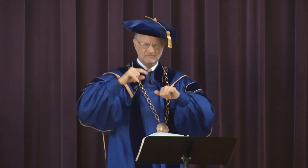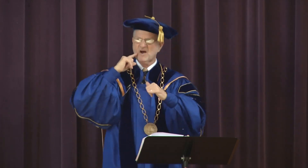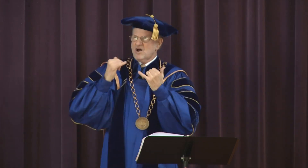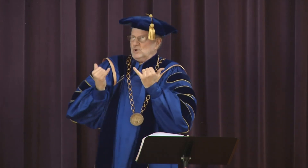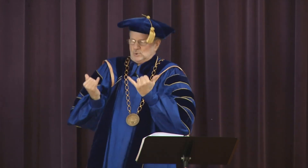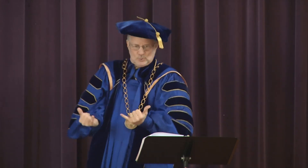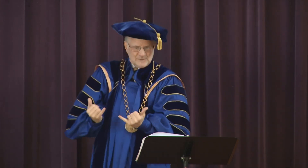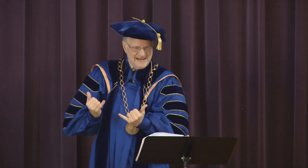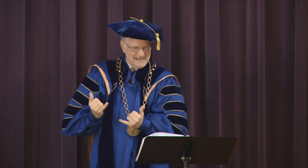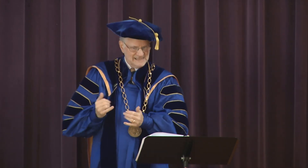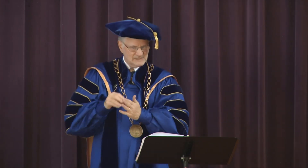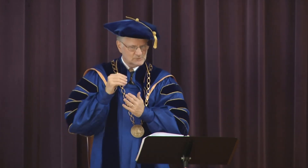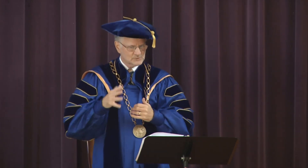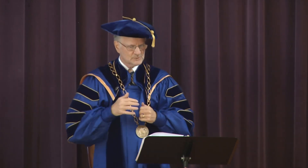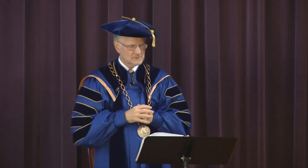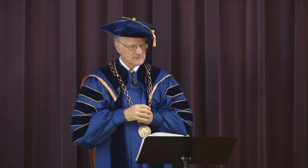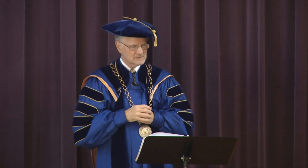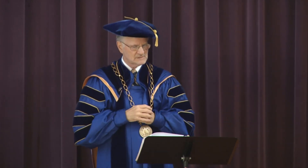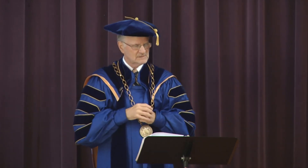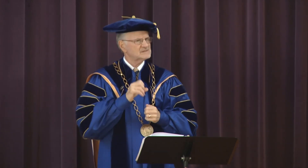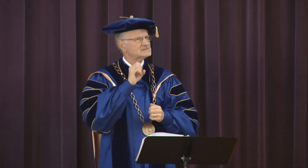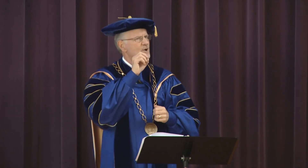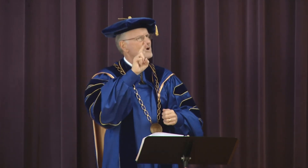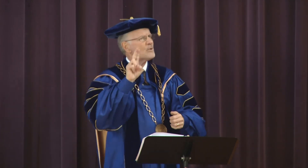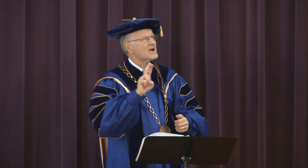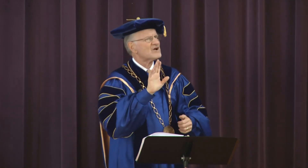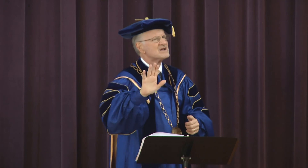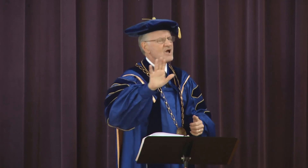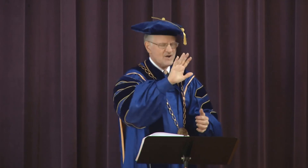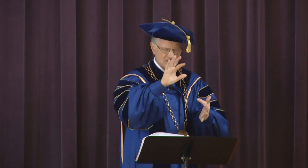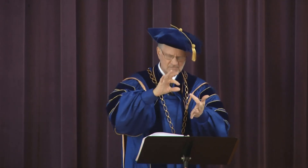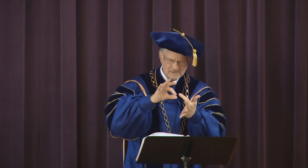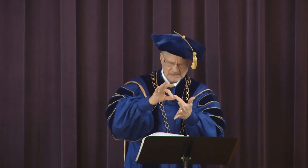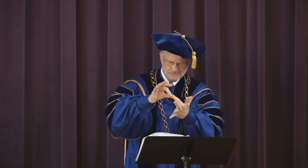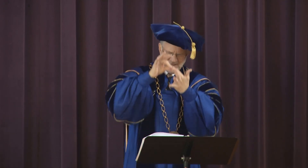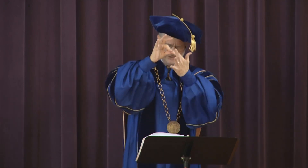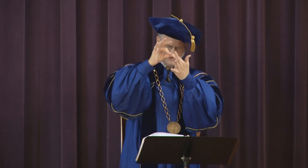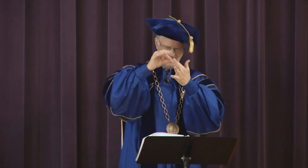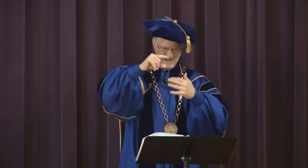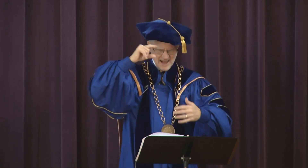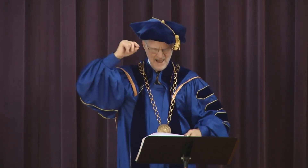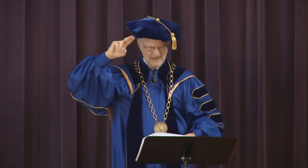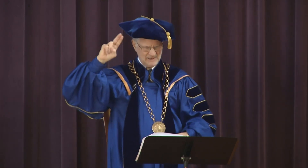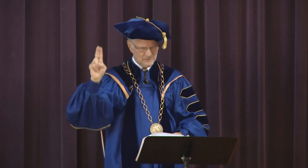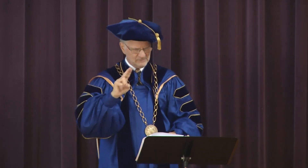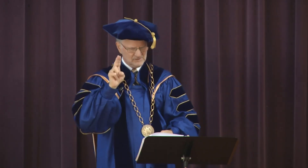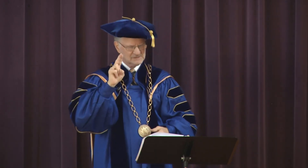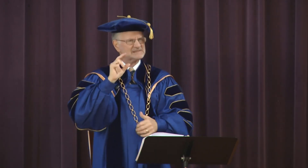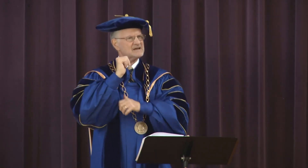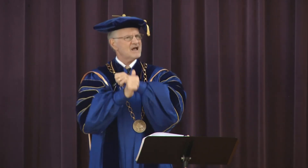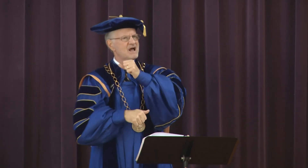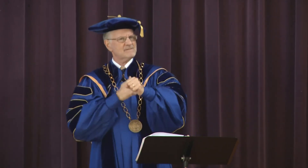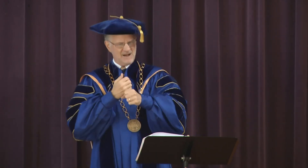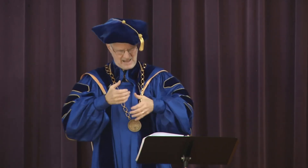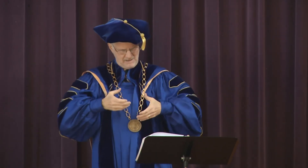You have set standards, and quite high standards for our students of today. Wear